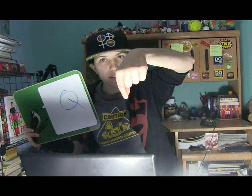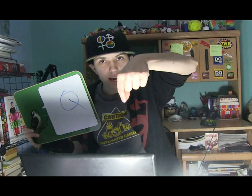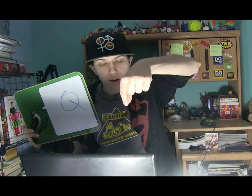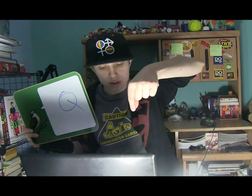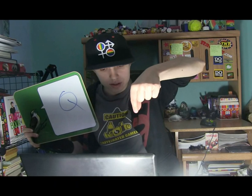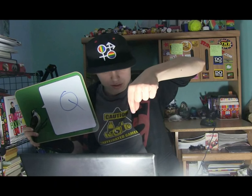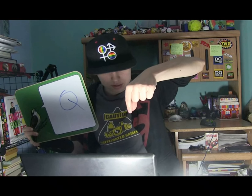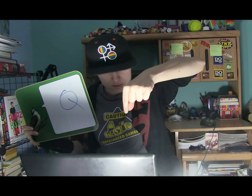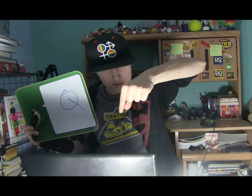down.